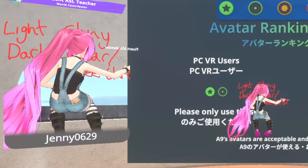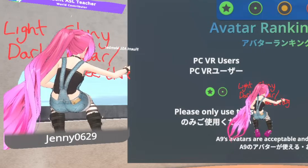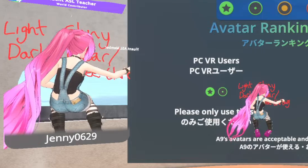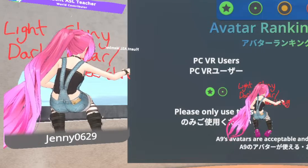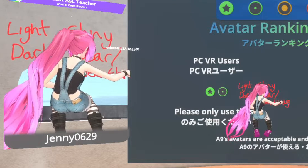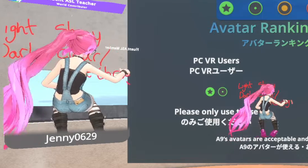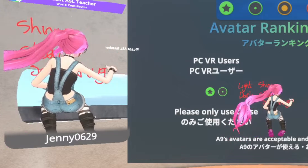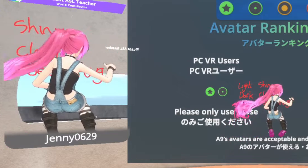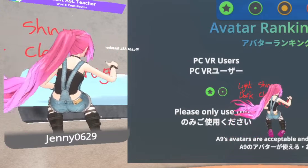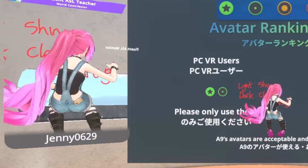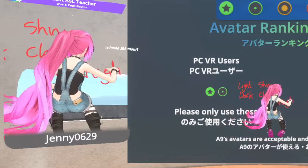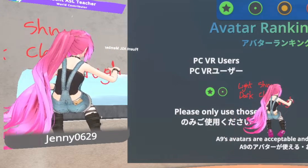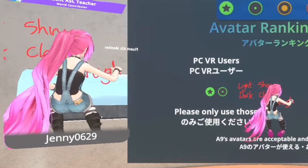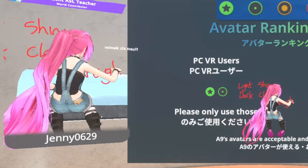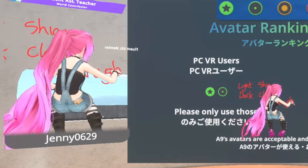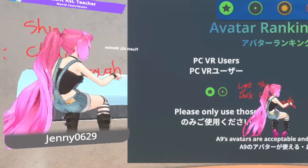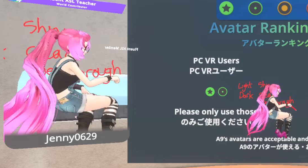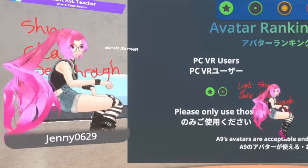through.